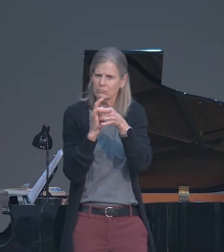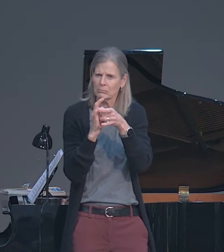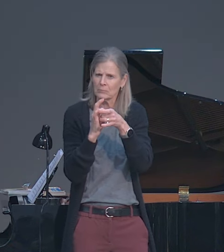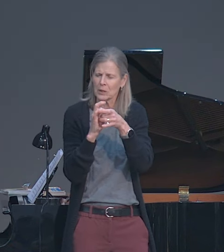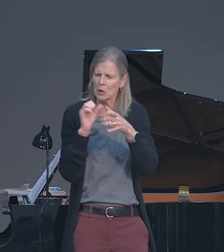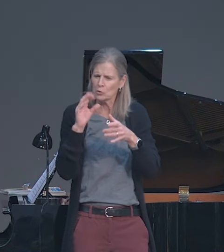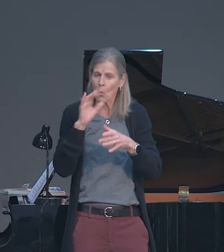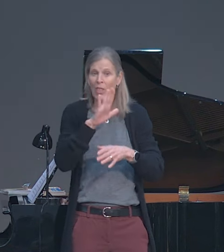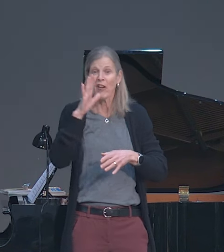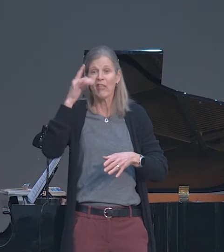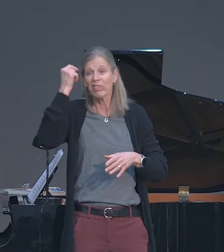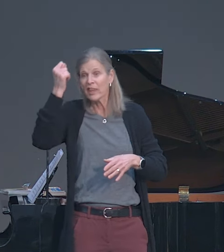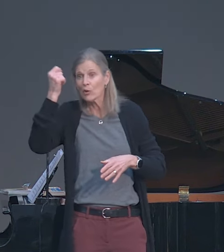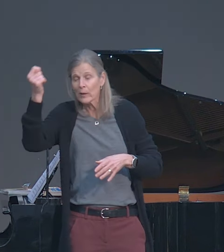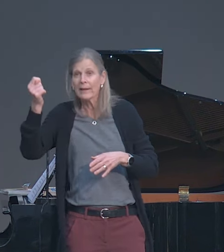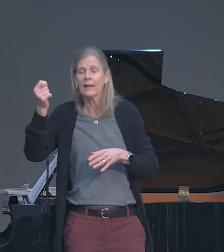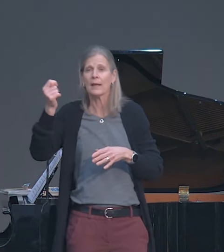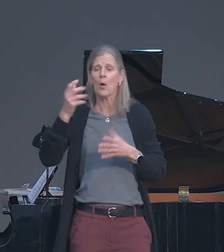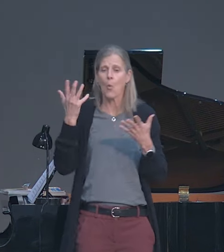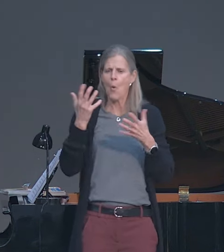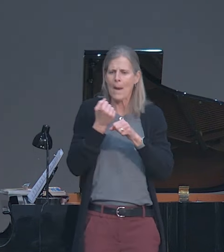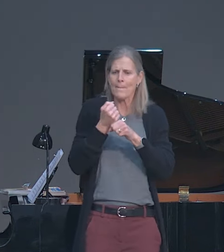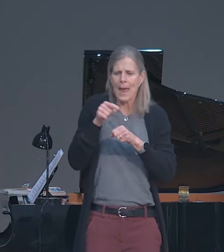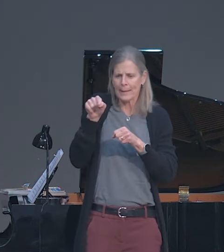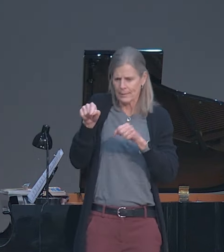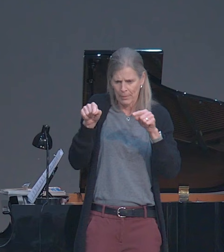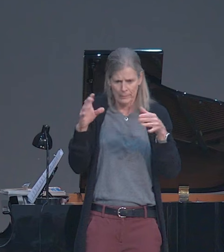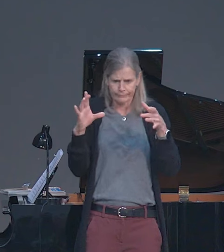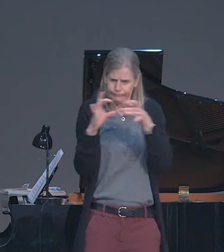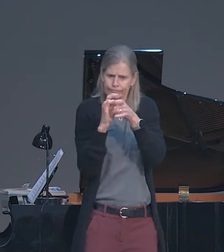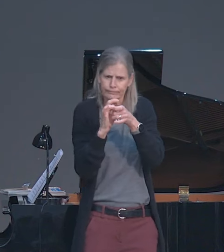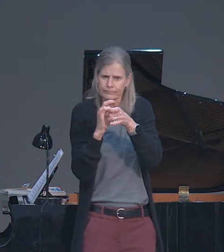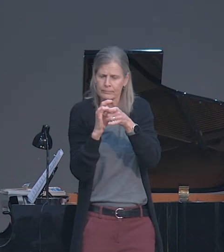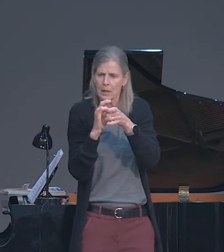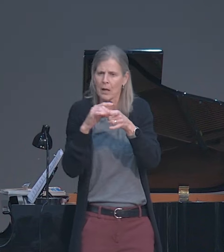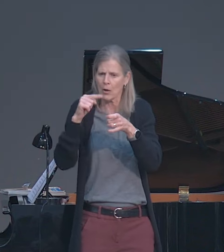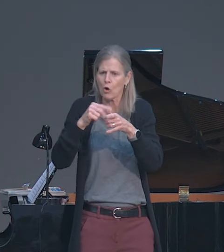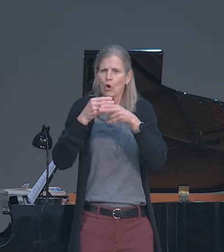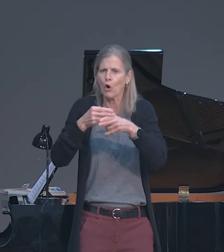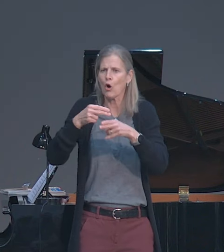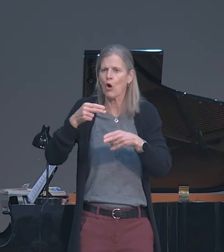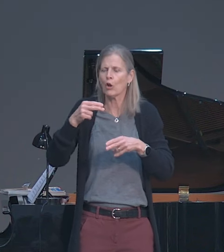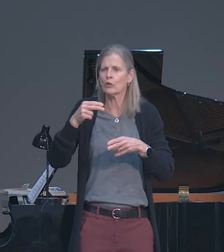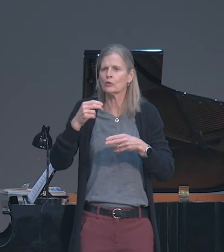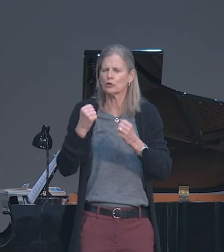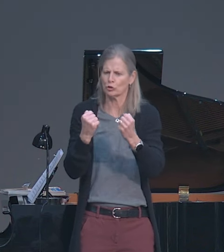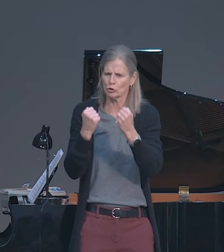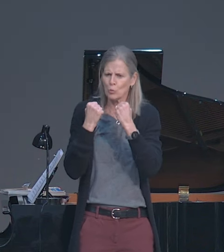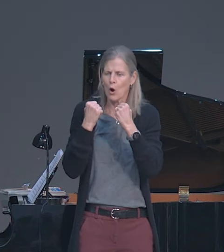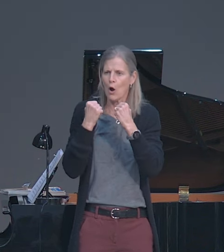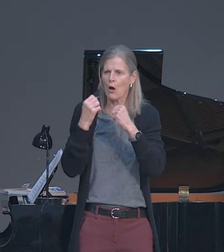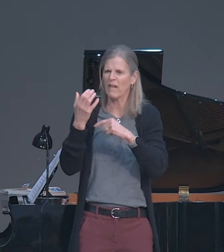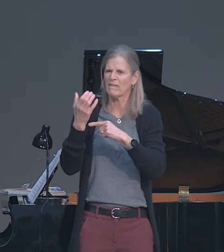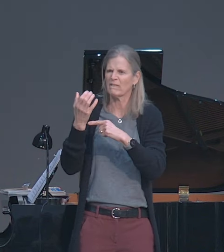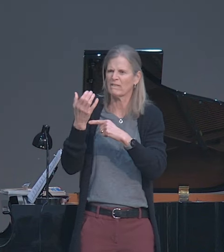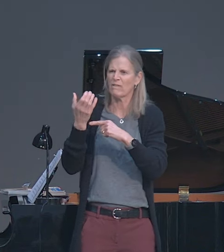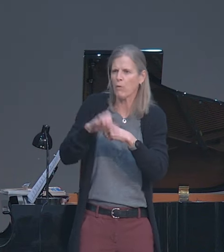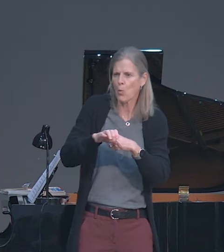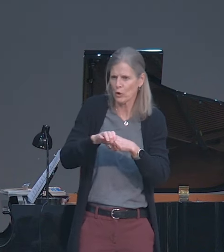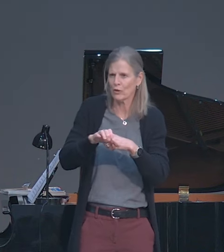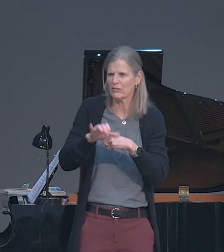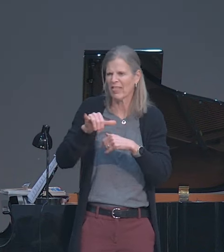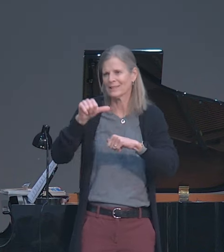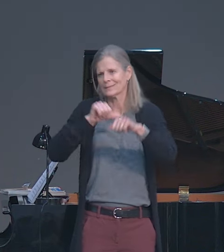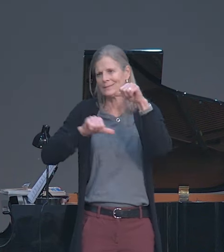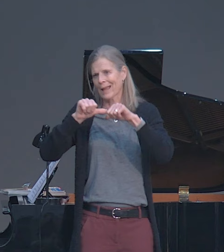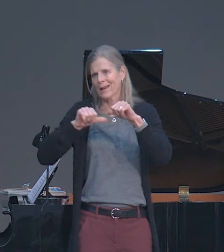so they theorize that what keeps them from blowing apart is what they call a strong force. That's the scientific